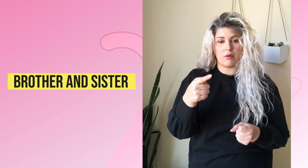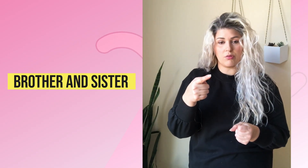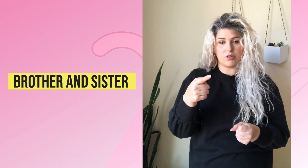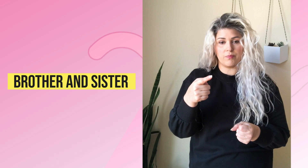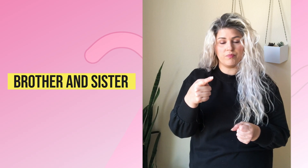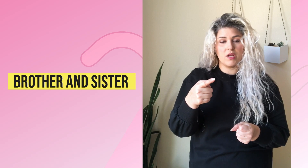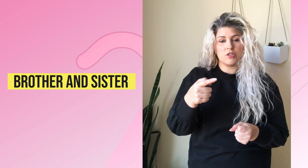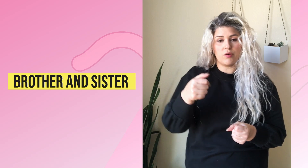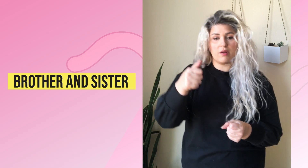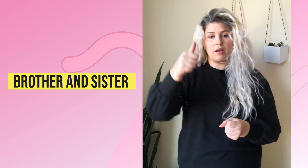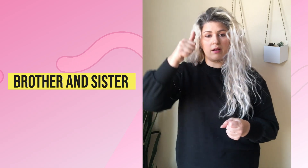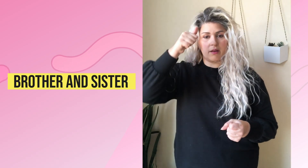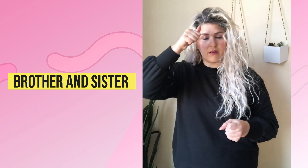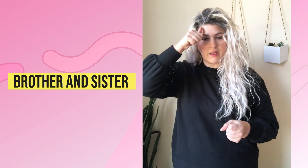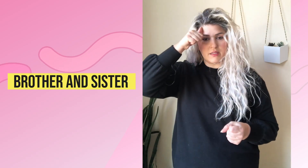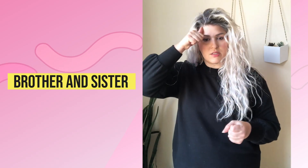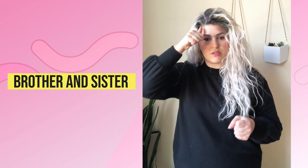shape also. So